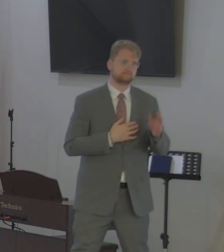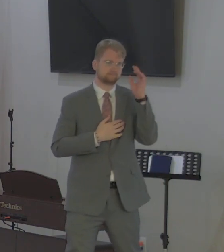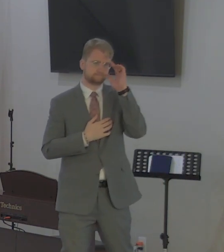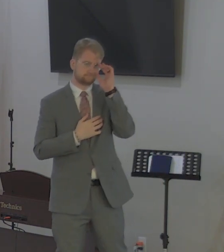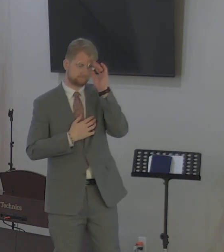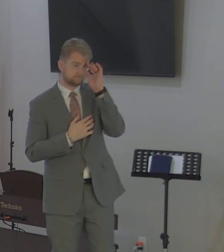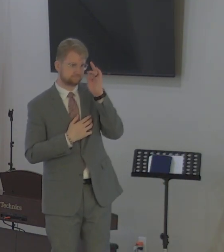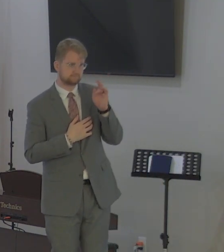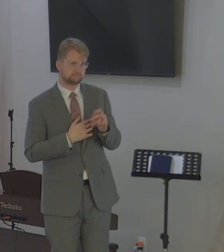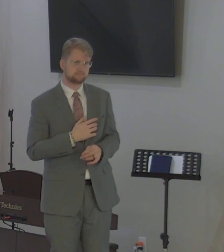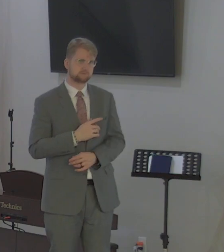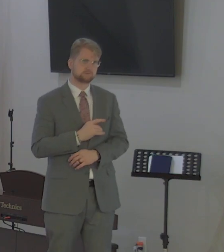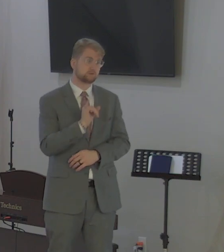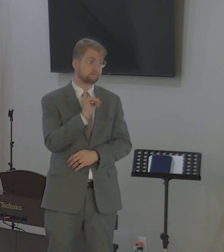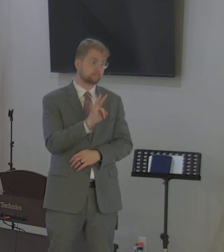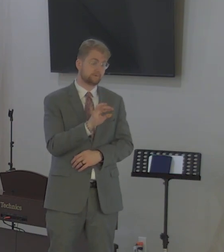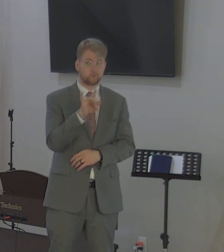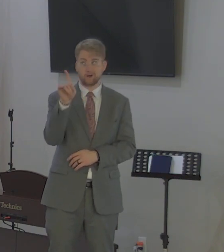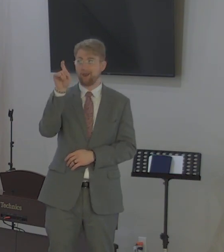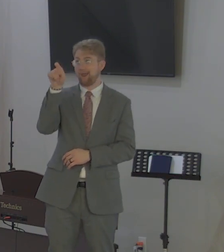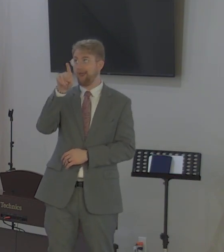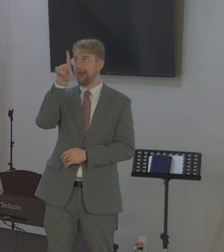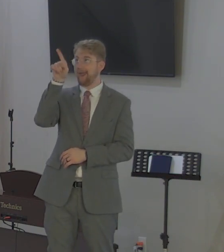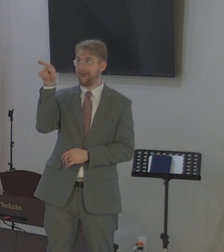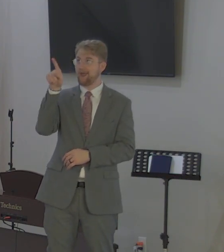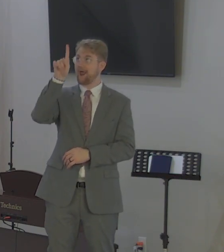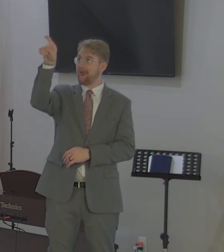You ask a question, you might not like the answer.